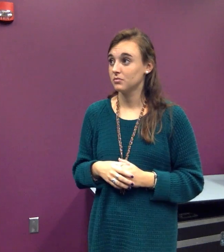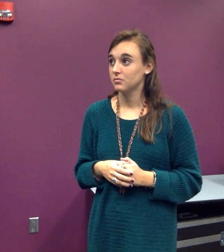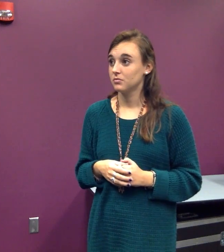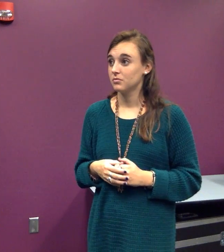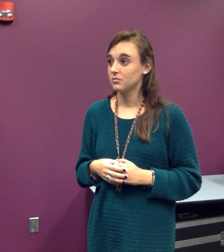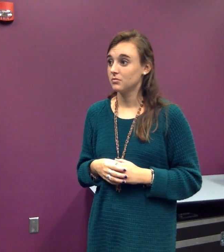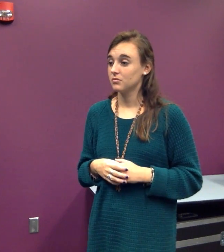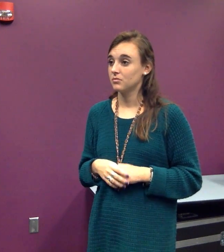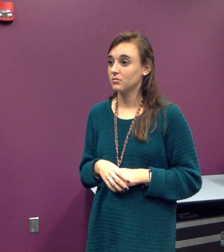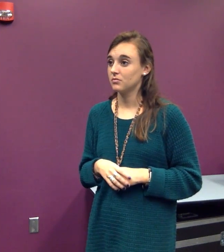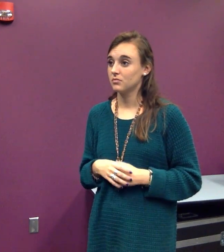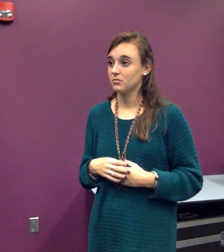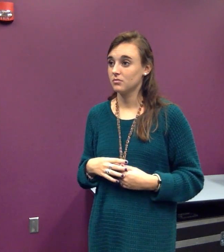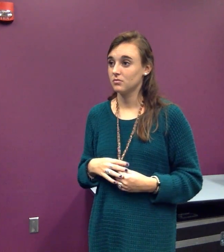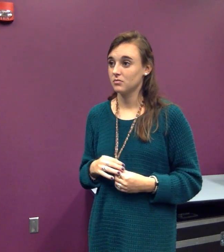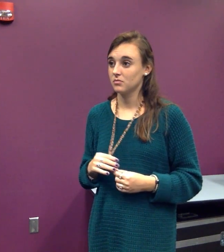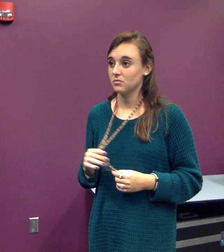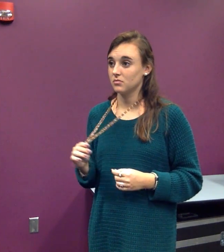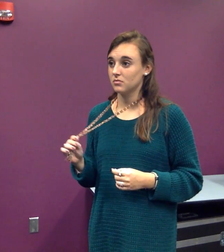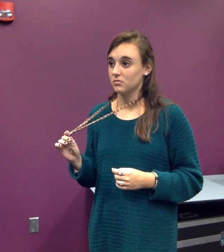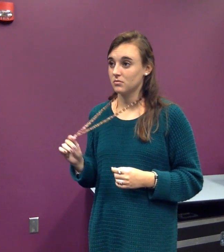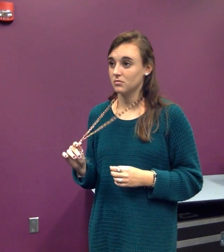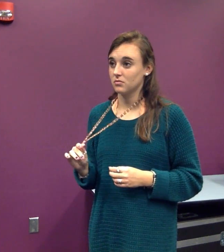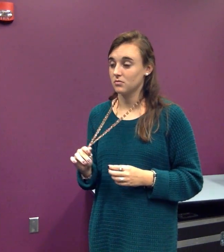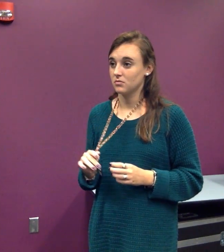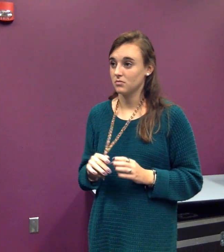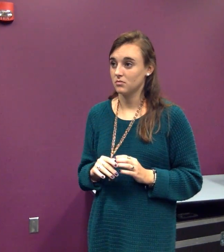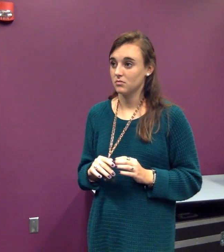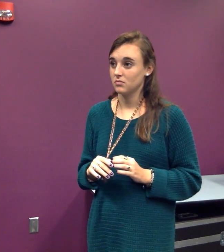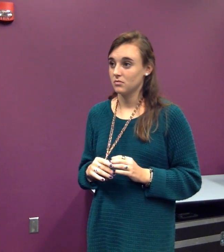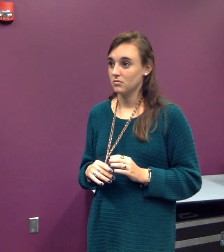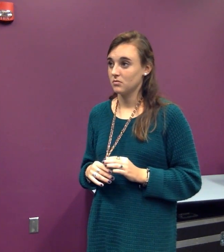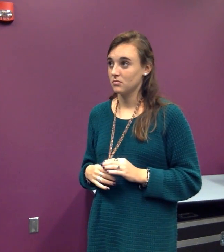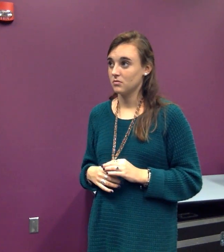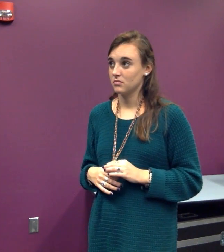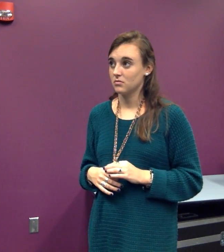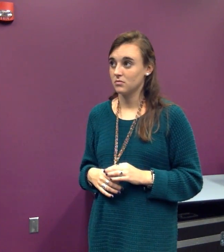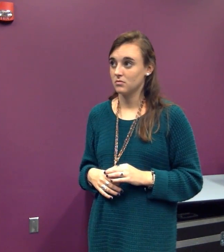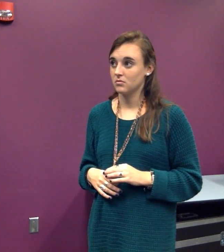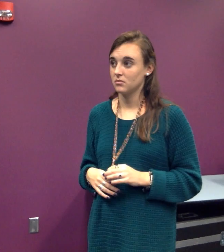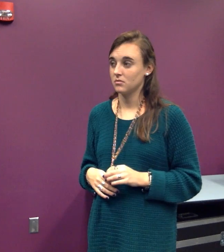Yes? Is everyone willing to do one of these for me at home tonight and bring it in tomorrow?